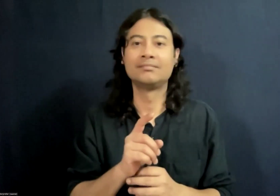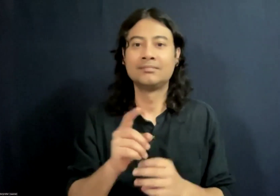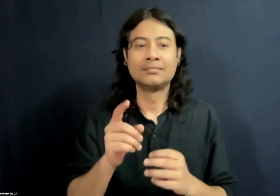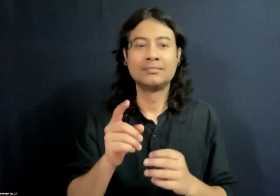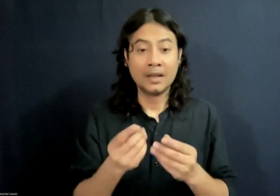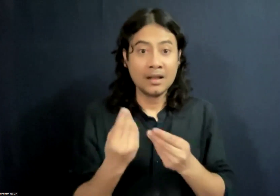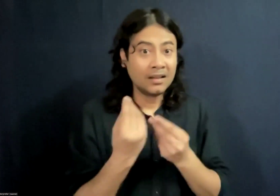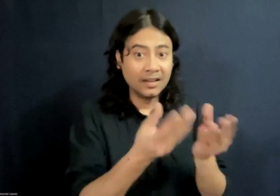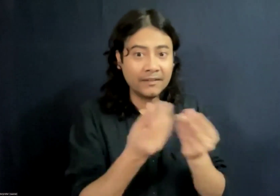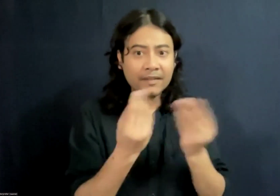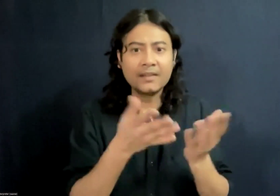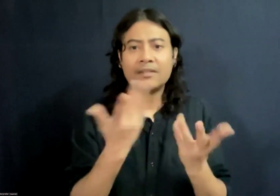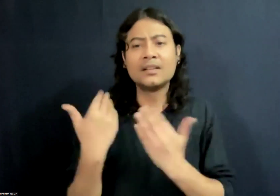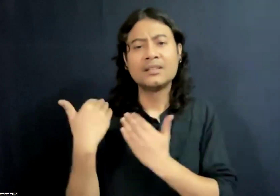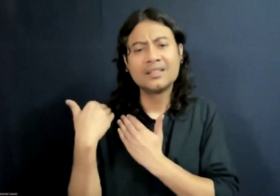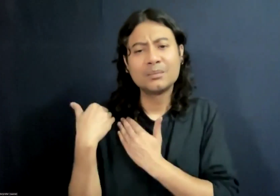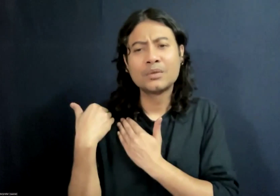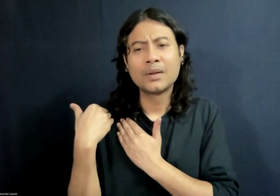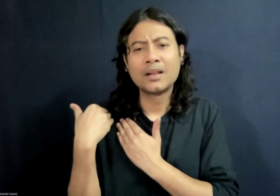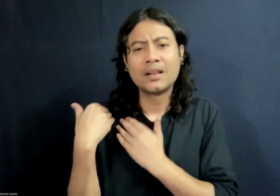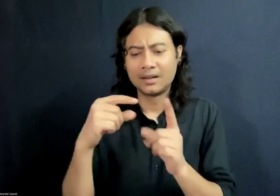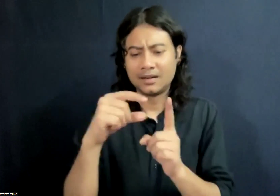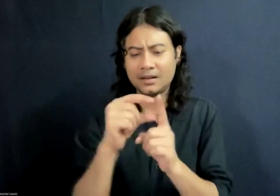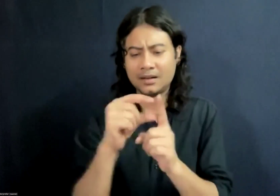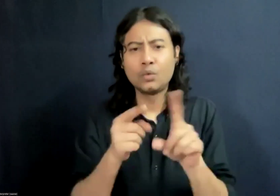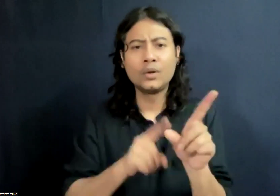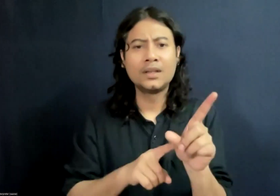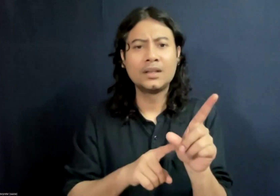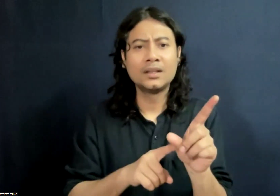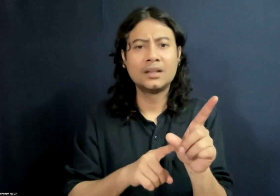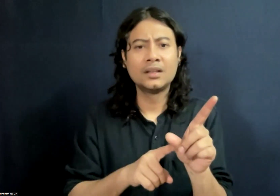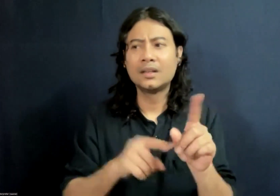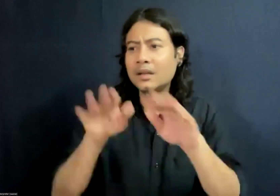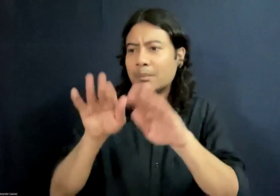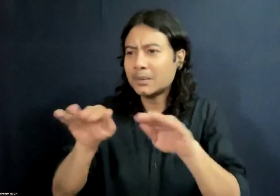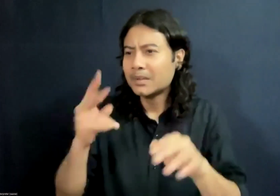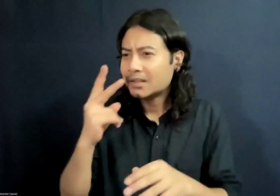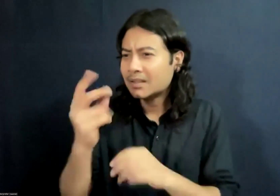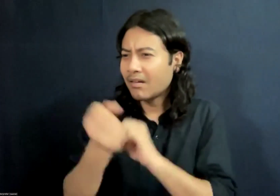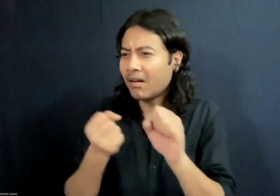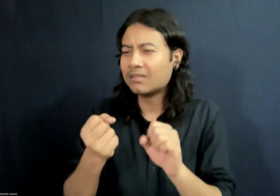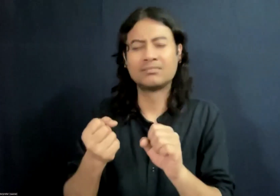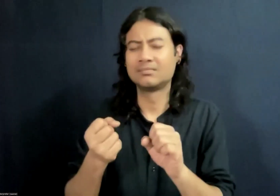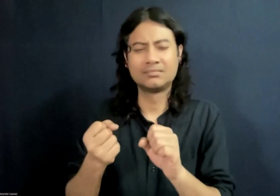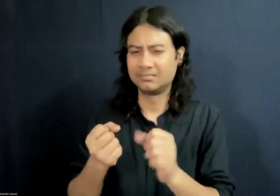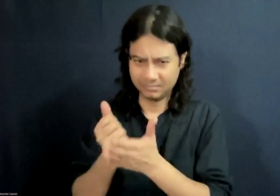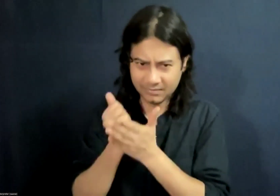to help uh, small children. It is my duty to help my society.